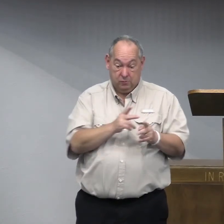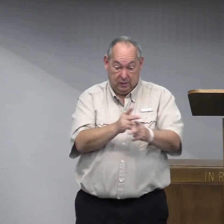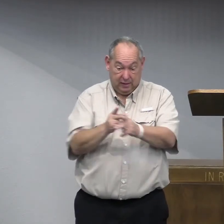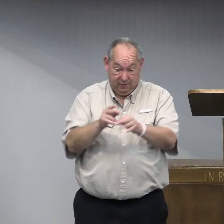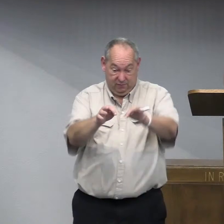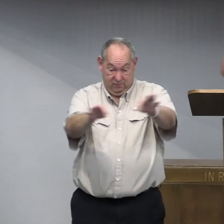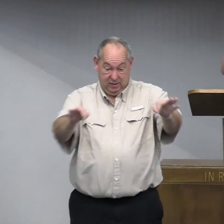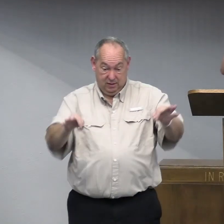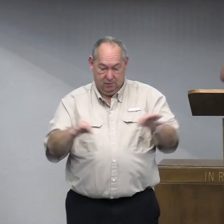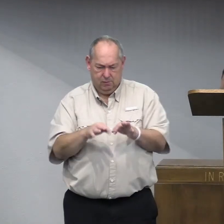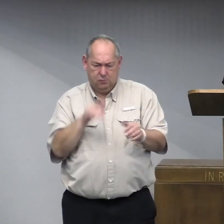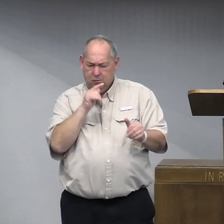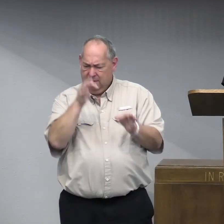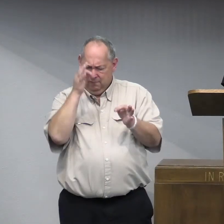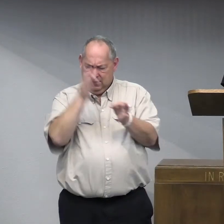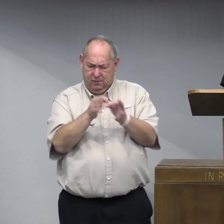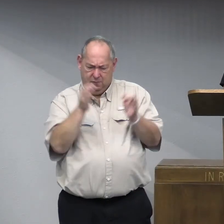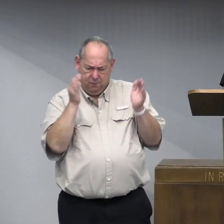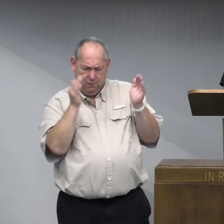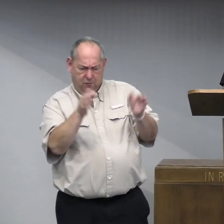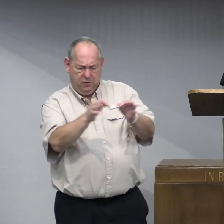field is faithful to that field.